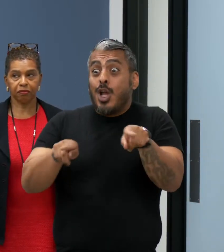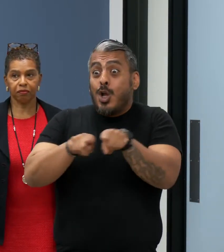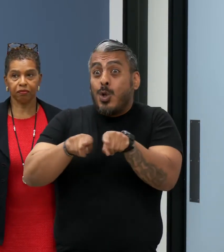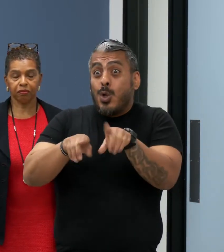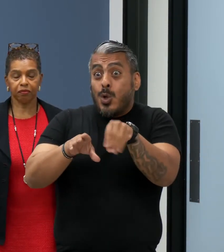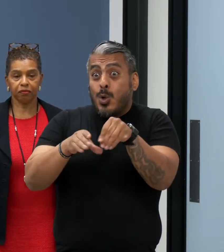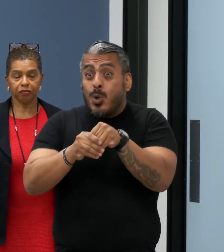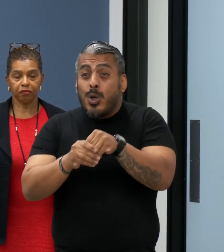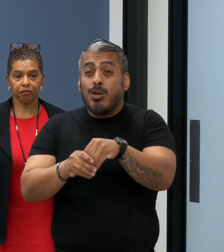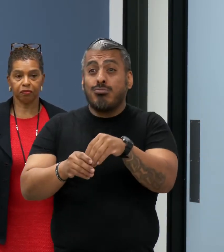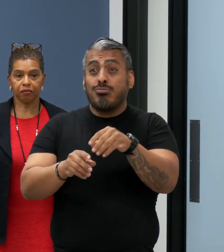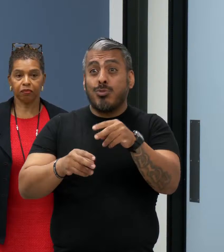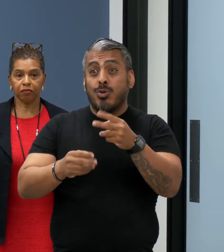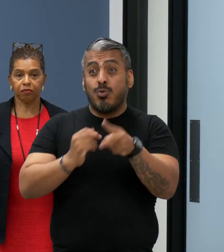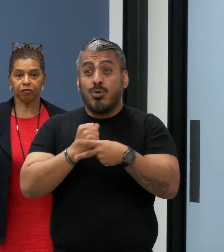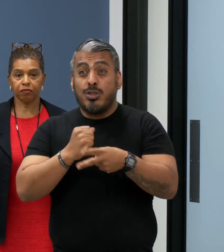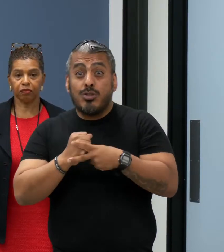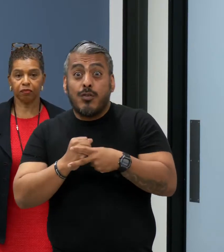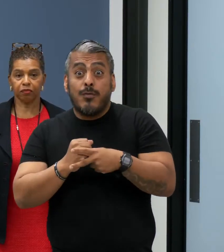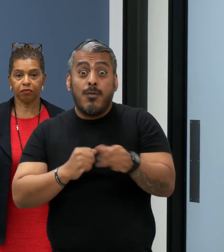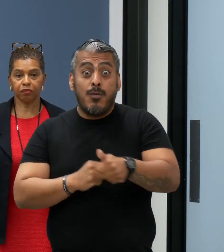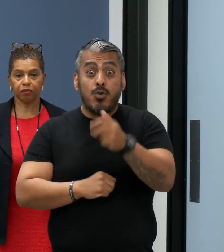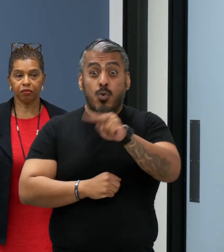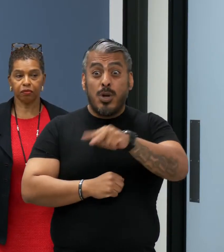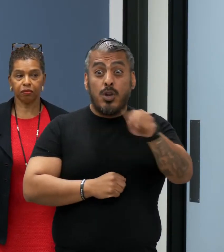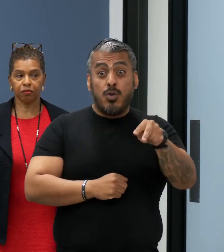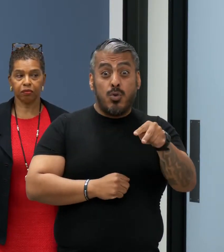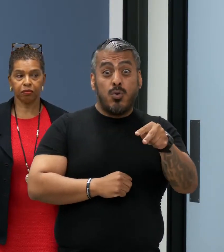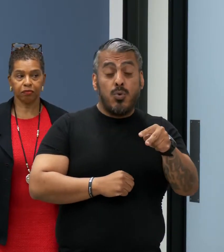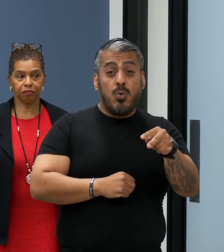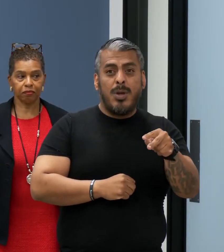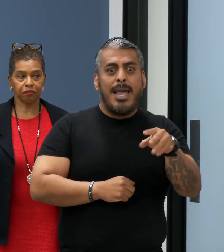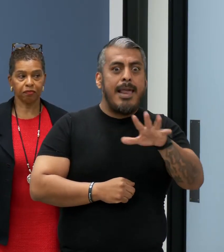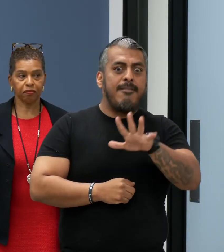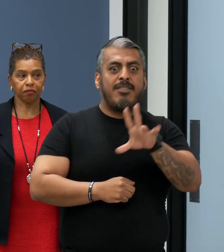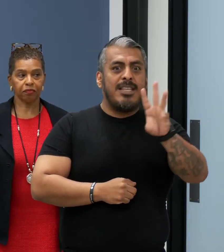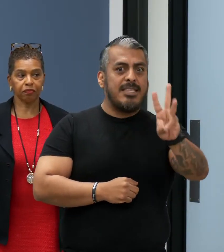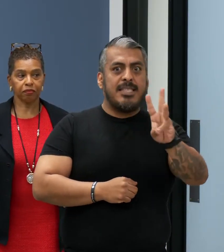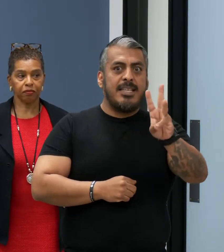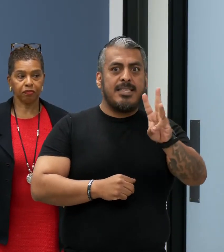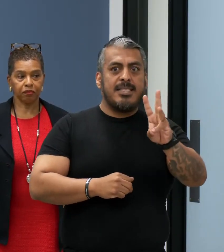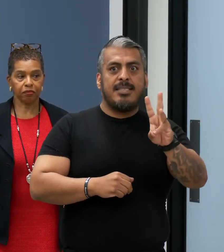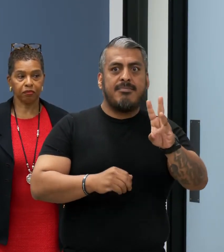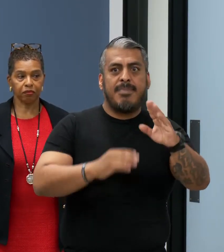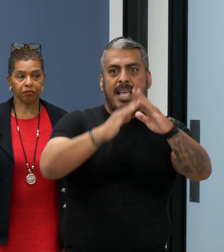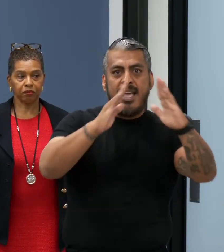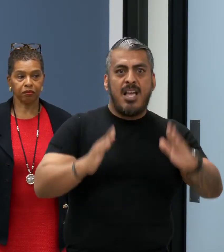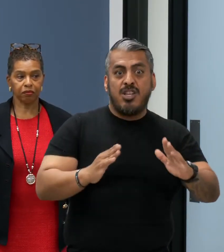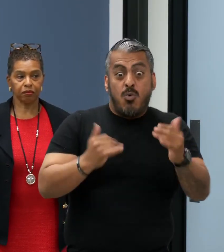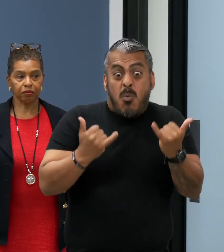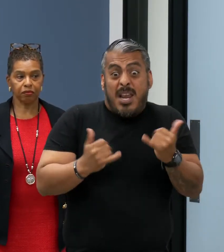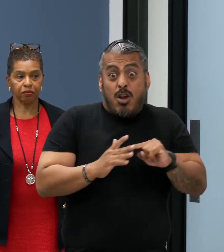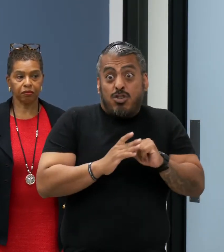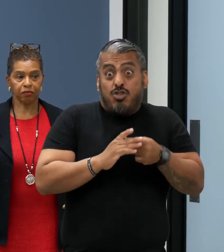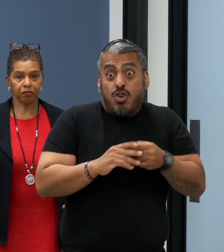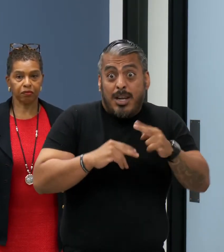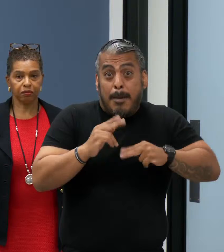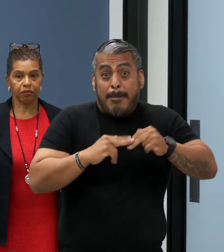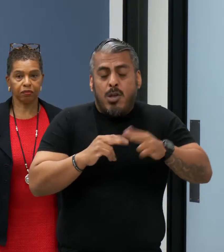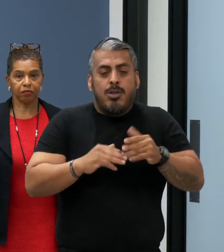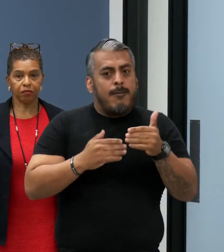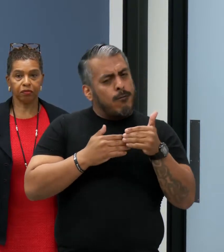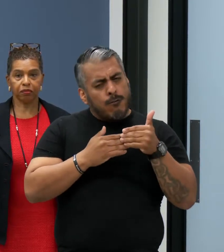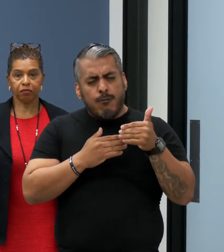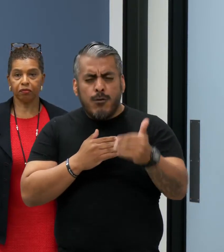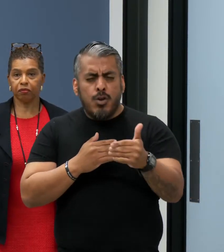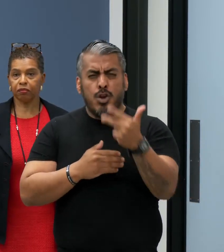people formerly experiencing homelessness, and another 156 affordable units are currently under construction. Further,